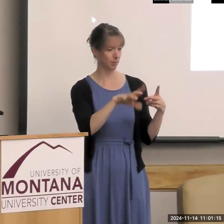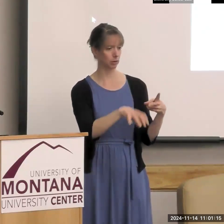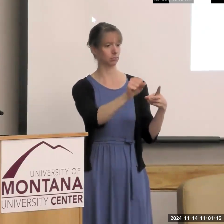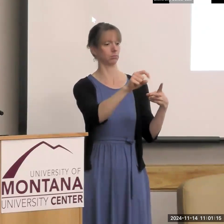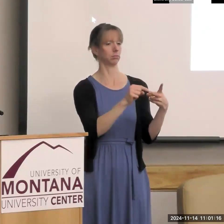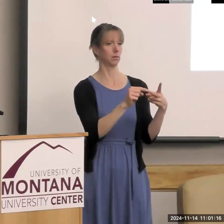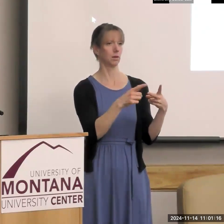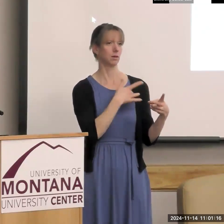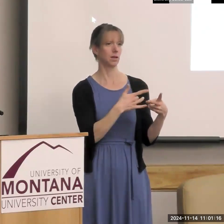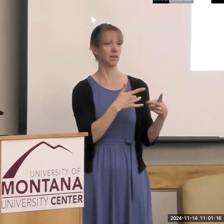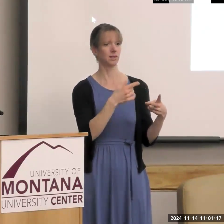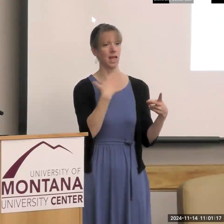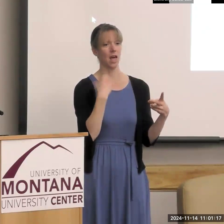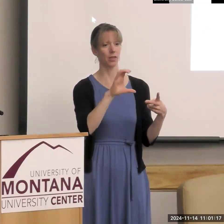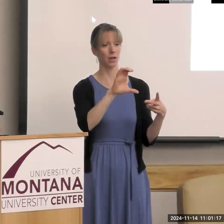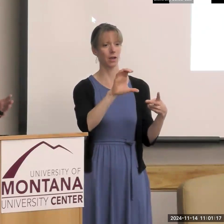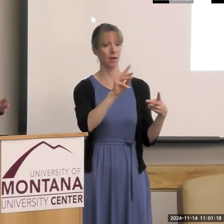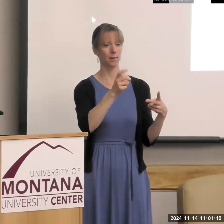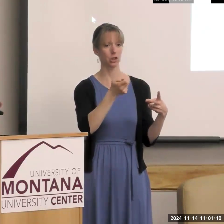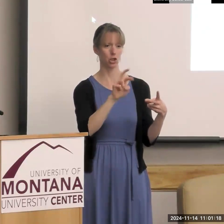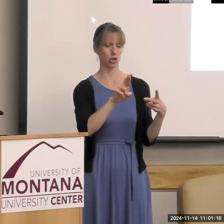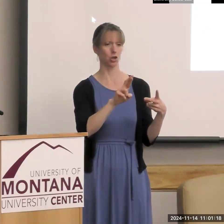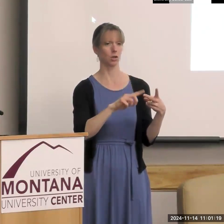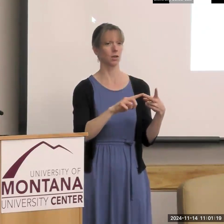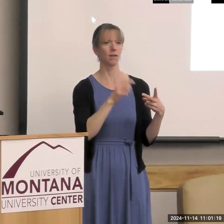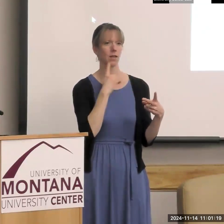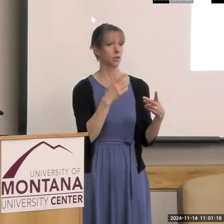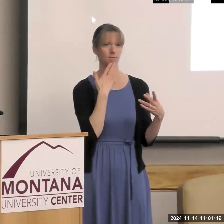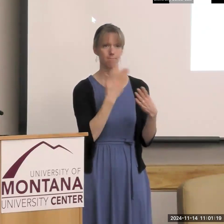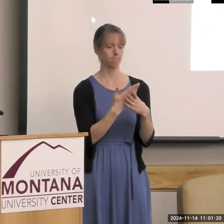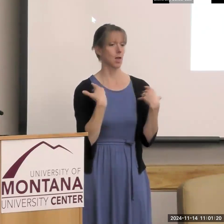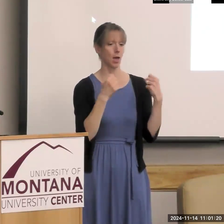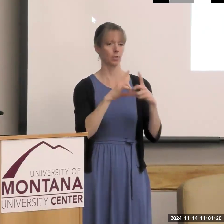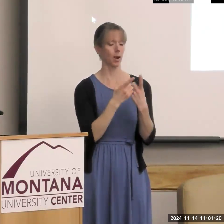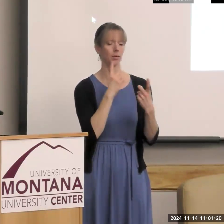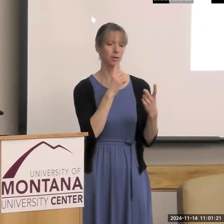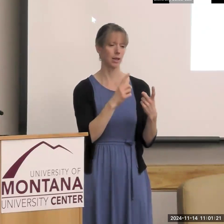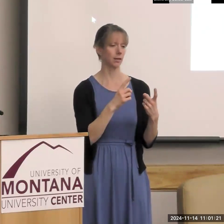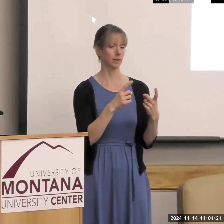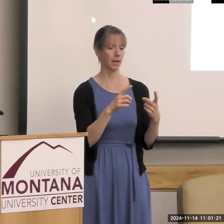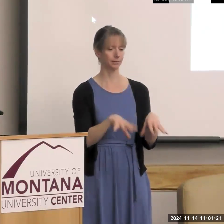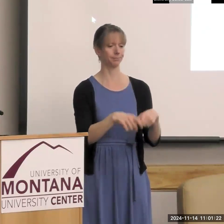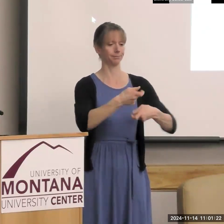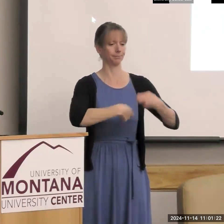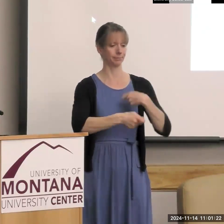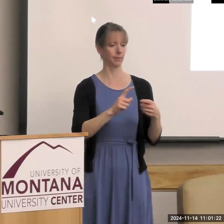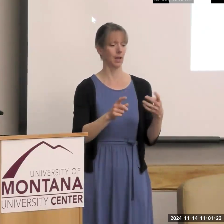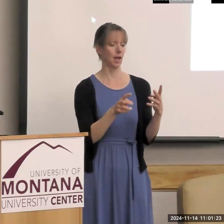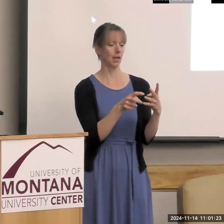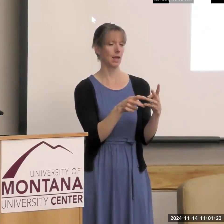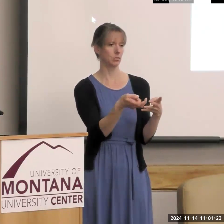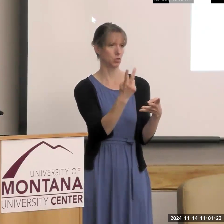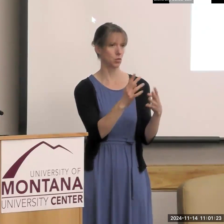usually is the health commissioner, or if it's a robust health department, they may have another person that does it, and then 2 community